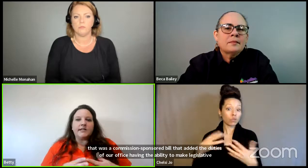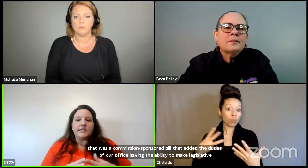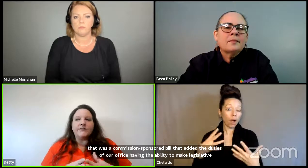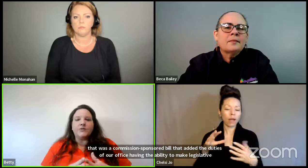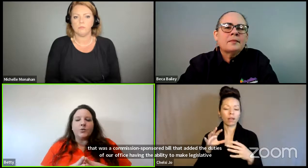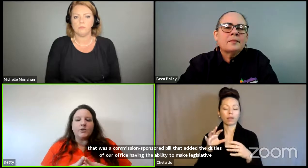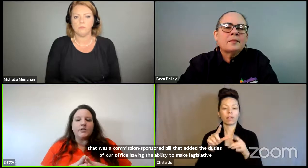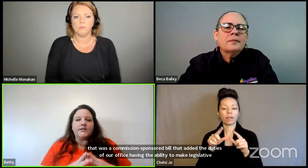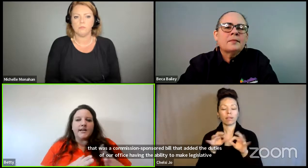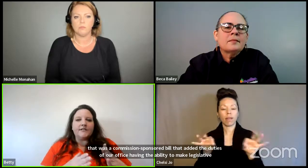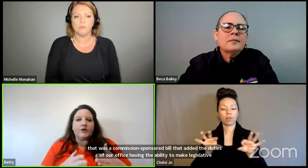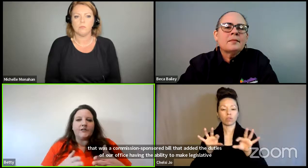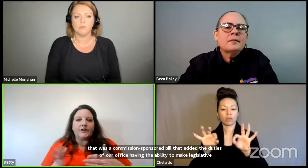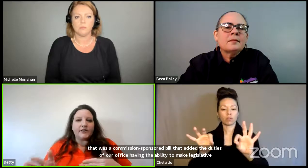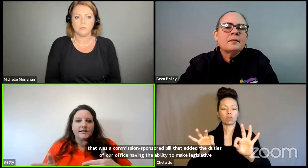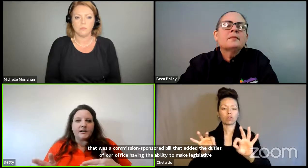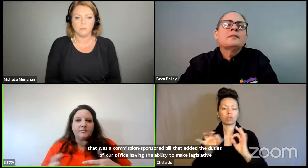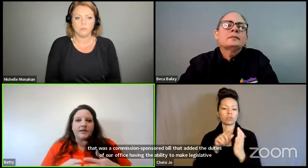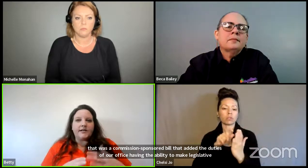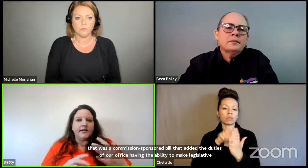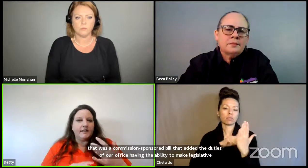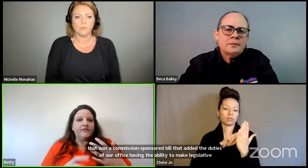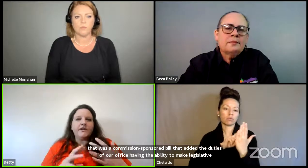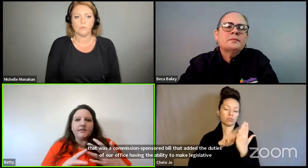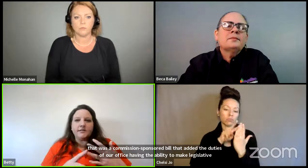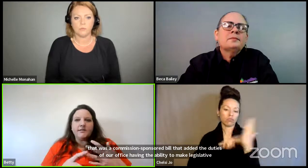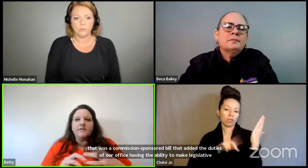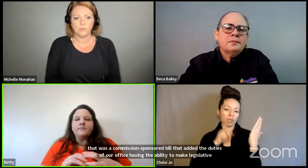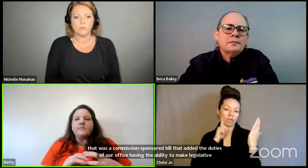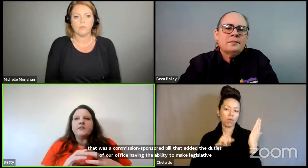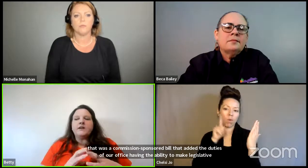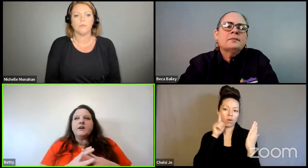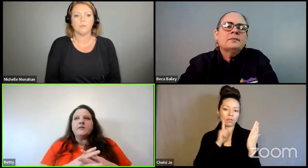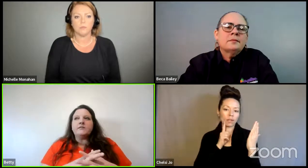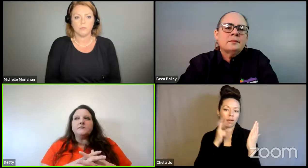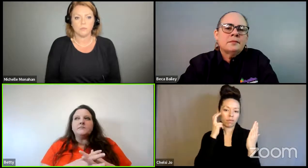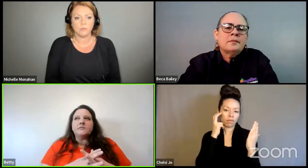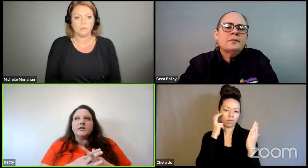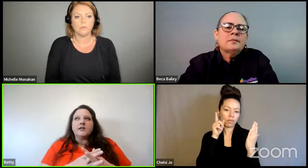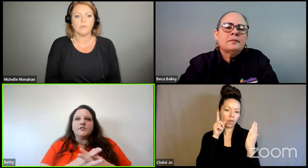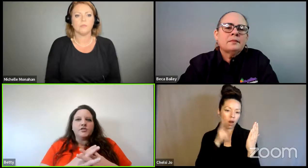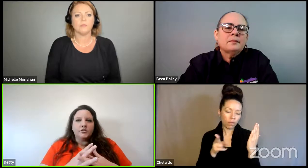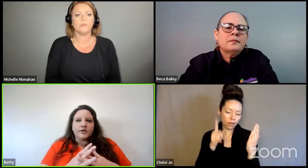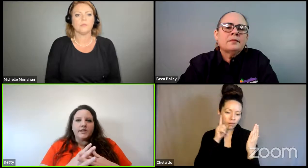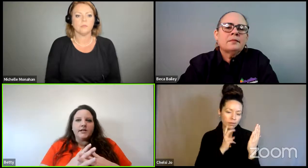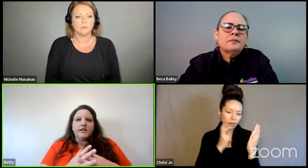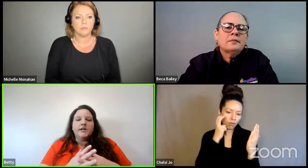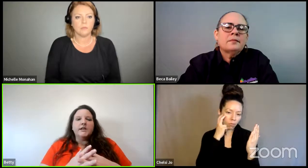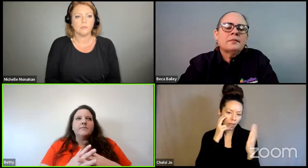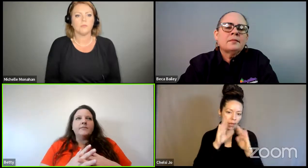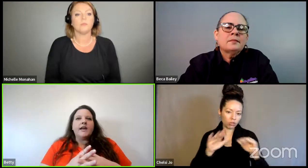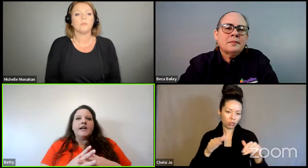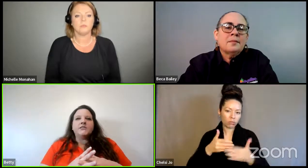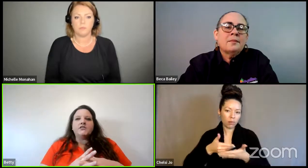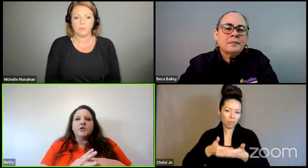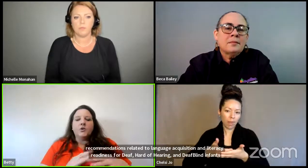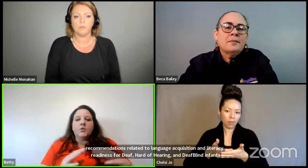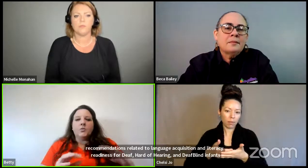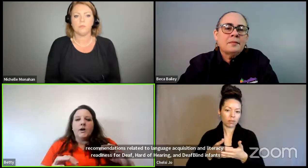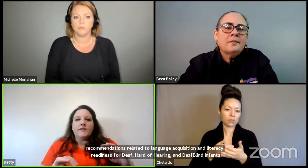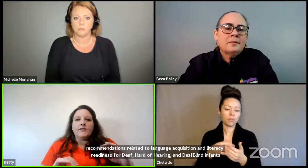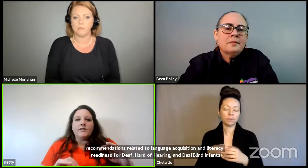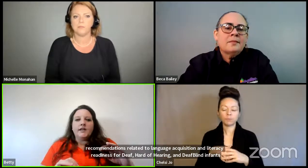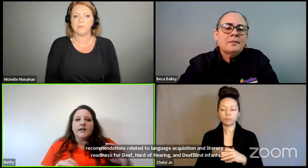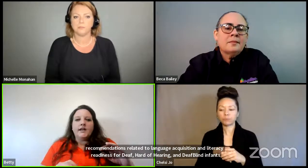literacy readiness for deaf, hard of hearing, and deafblind infants and children. And